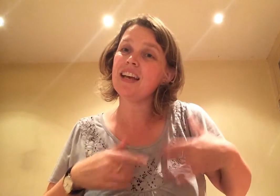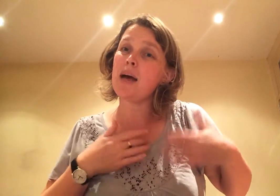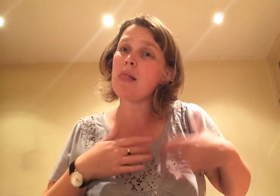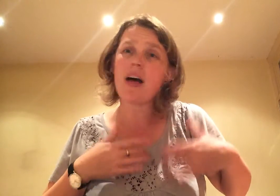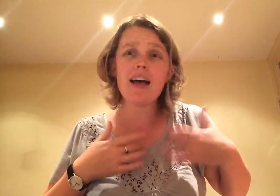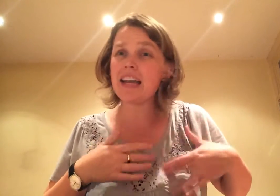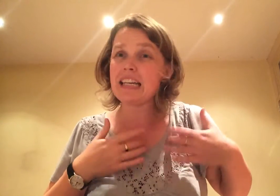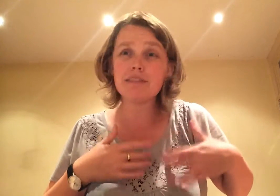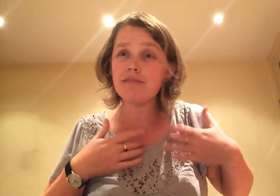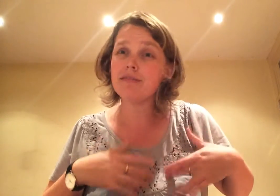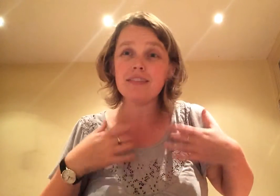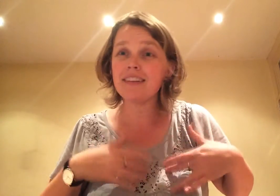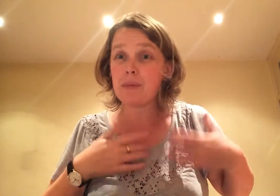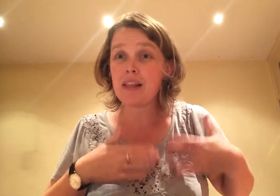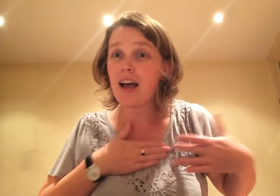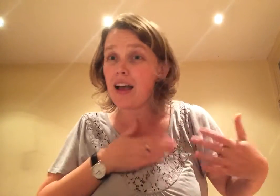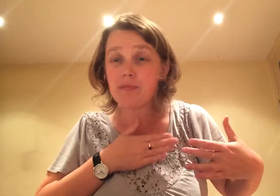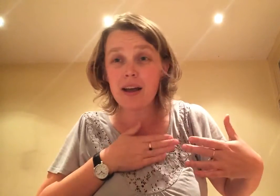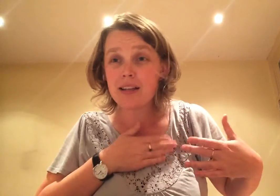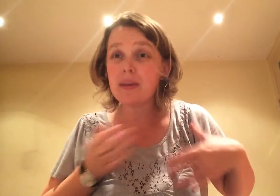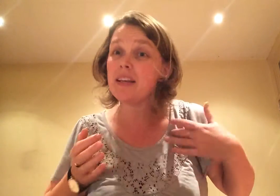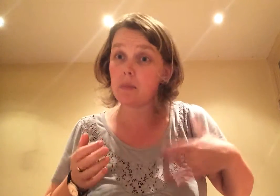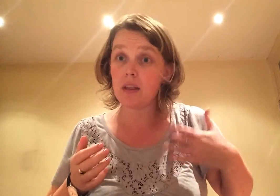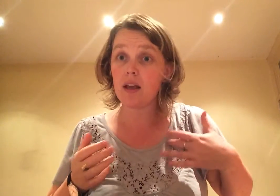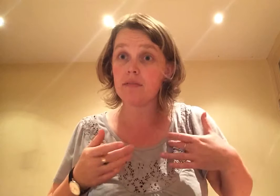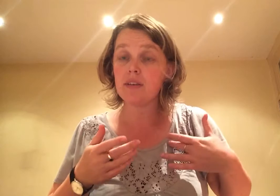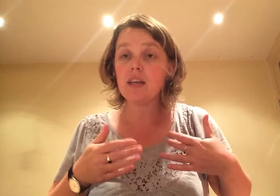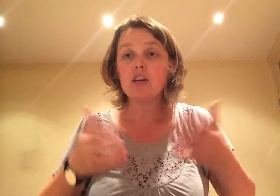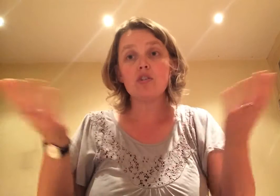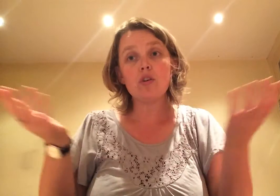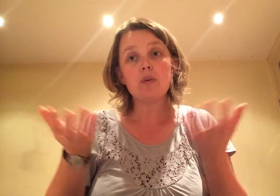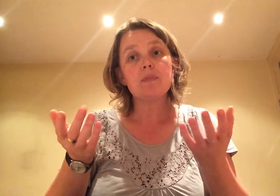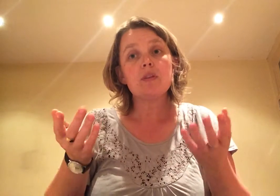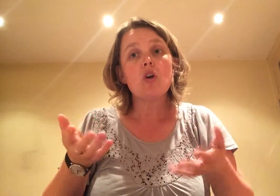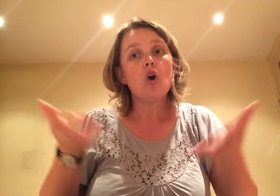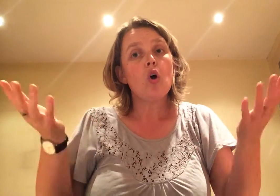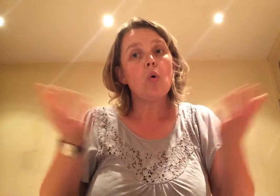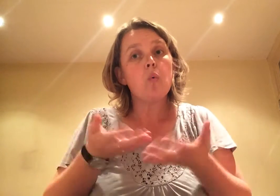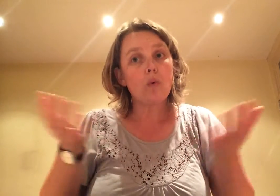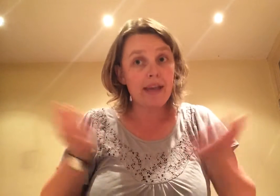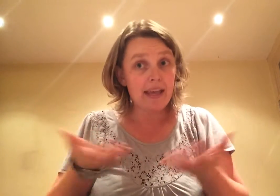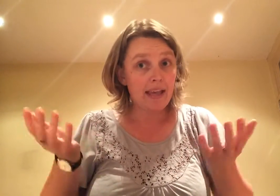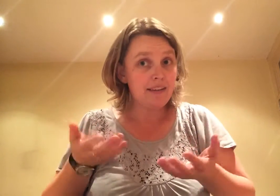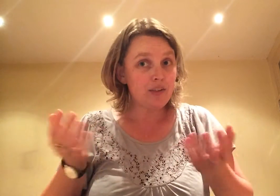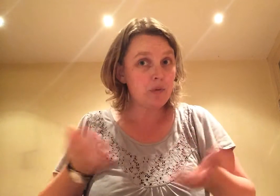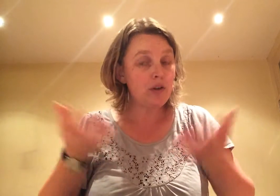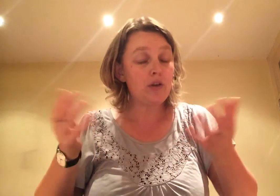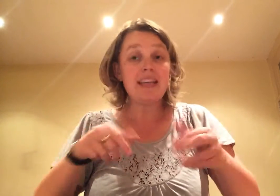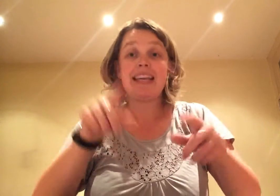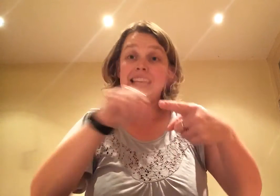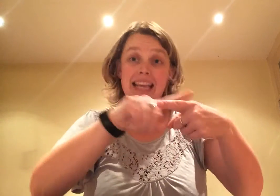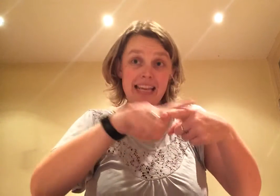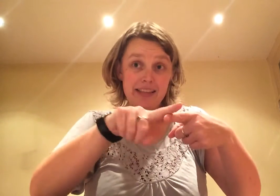I'm alive, my heart's beating, I'm alive. So where, you would go in